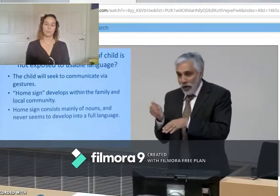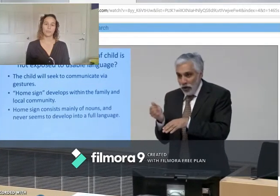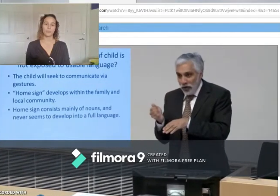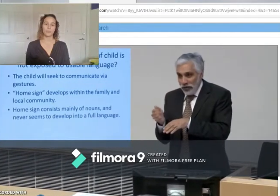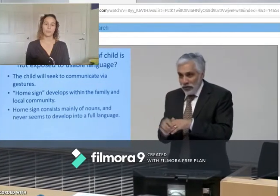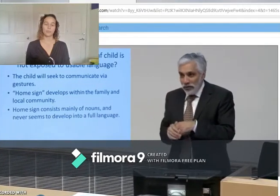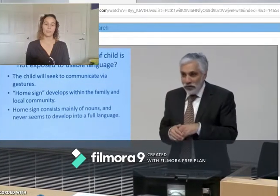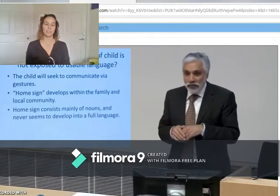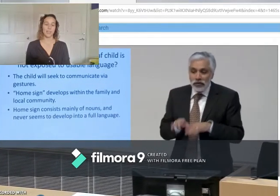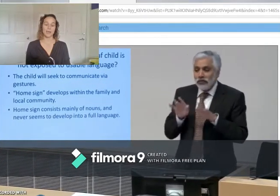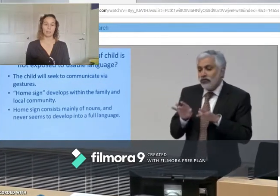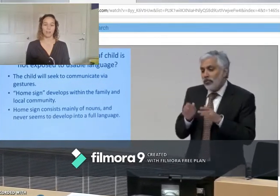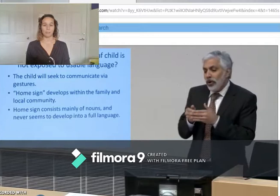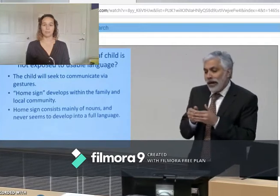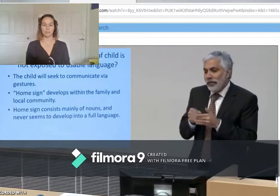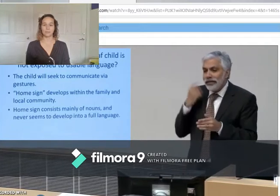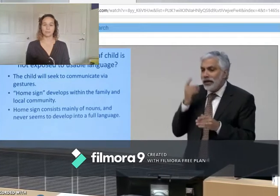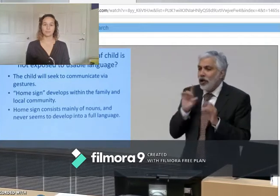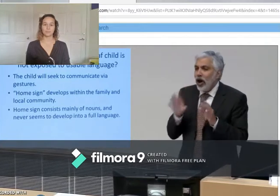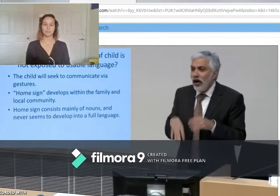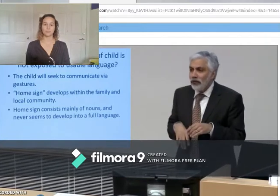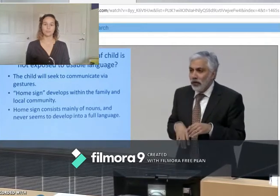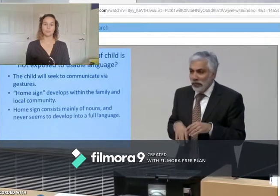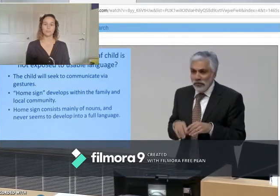mom but did not provide milk.